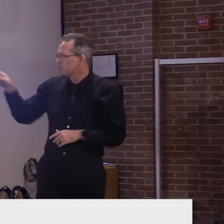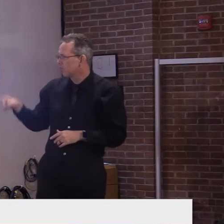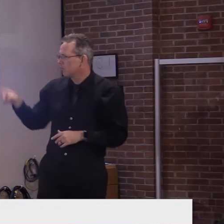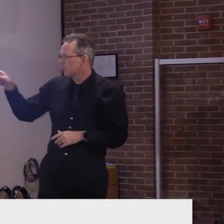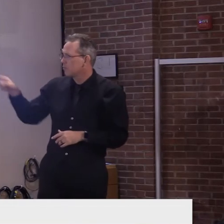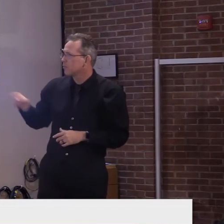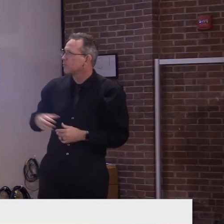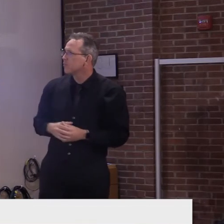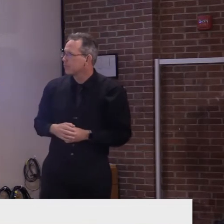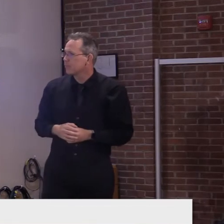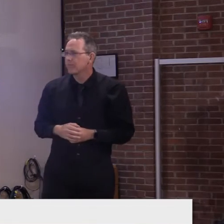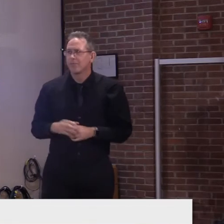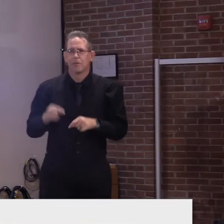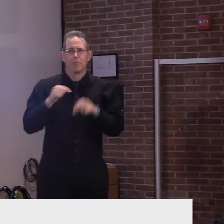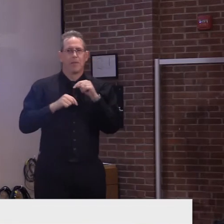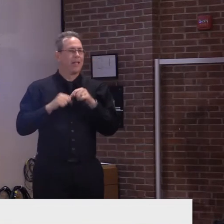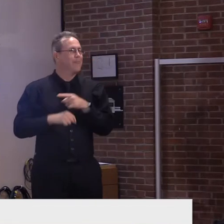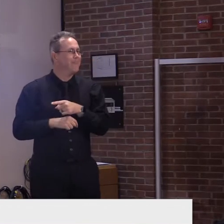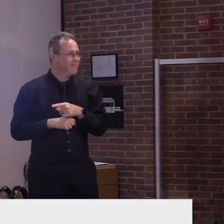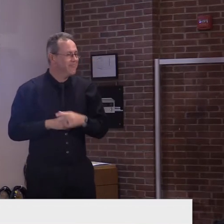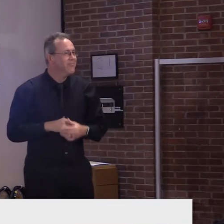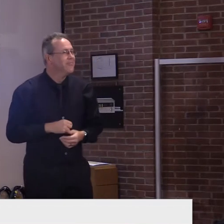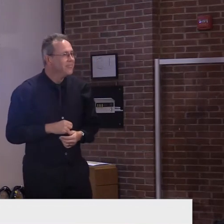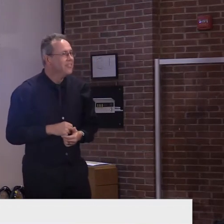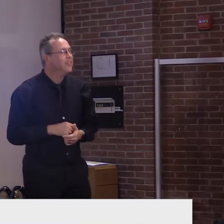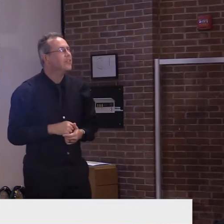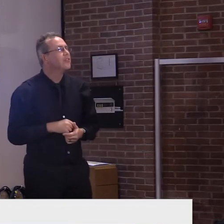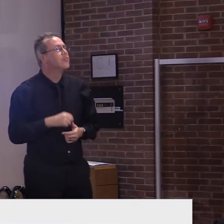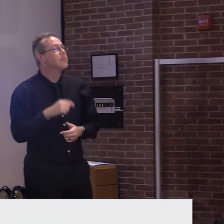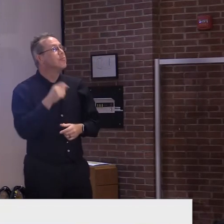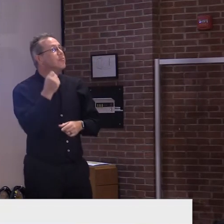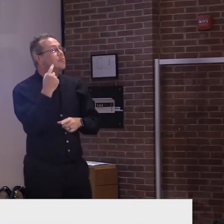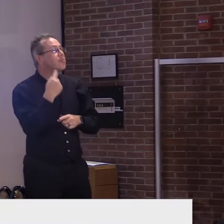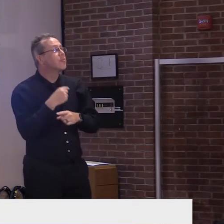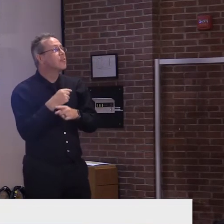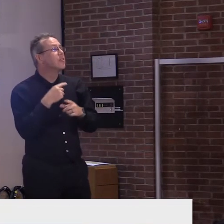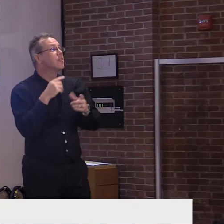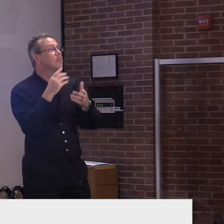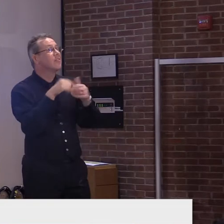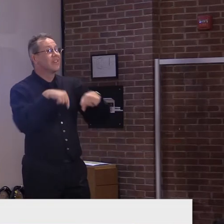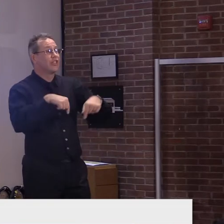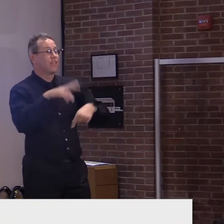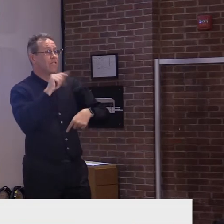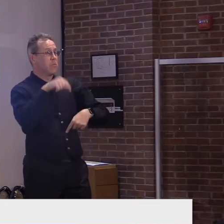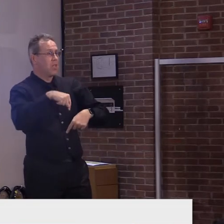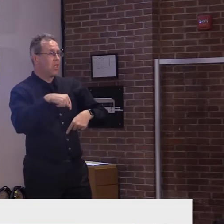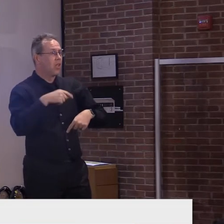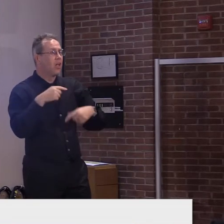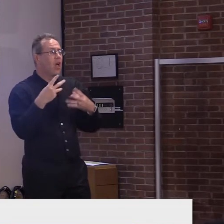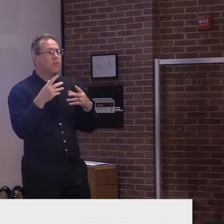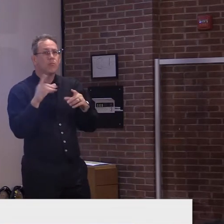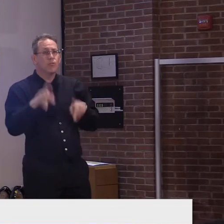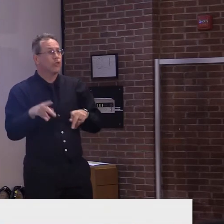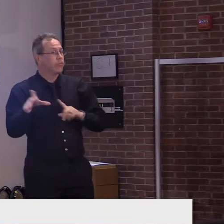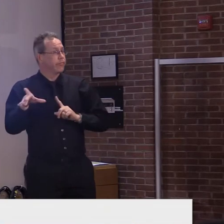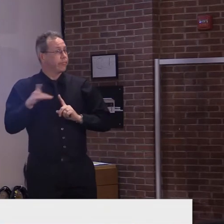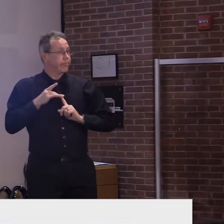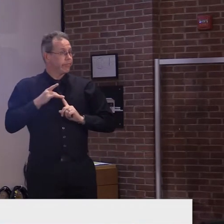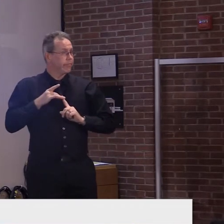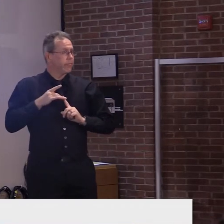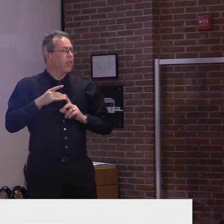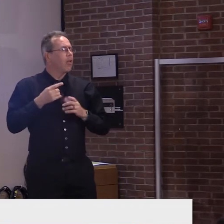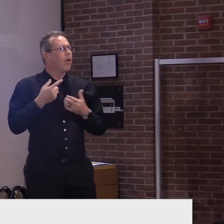country, they're now estimating that Vermont's reproduction rate is actually below one. So last week, we were just at one. And again, if